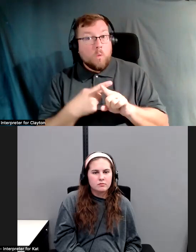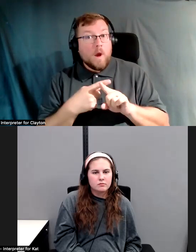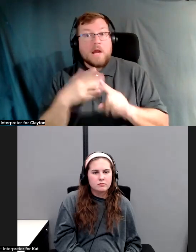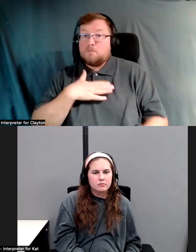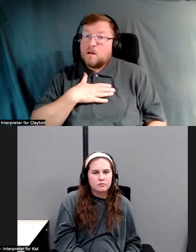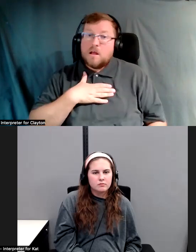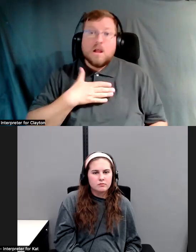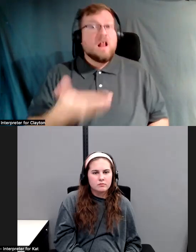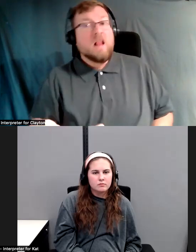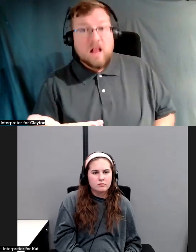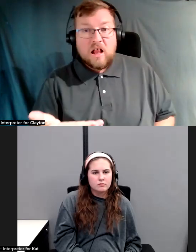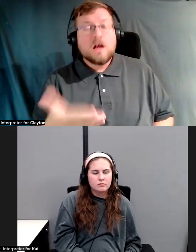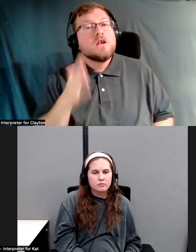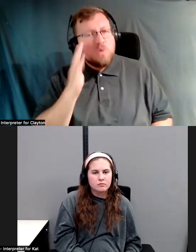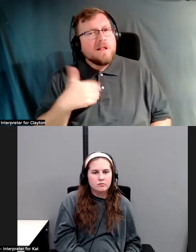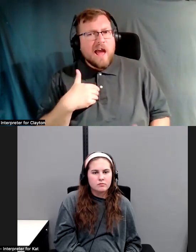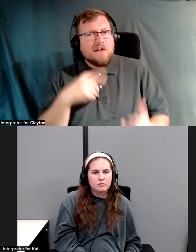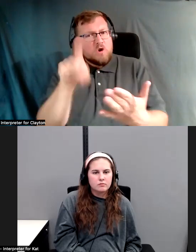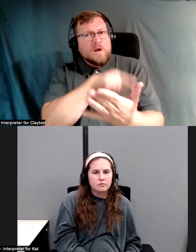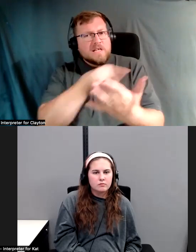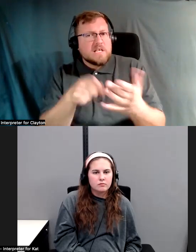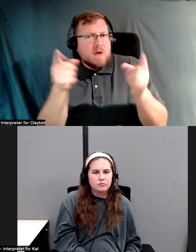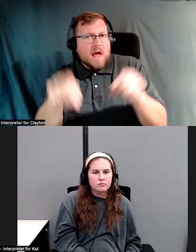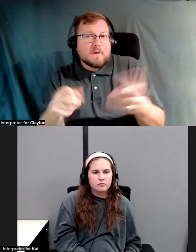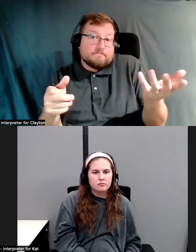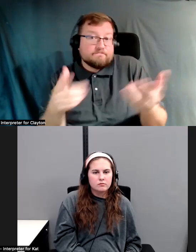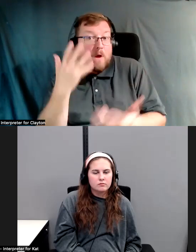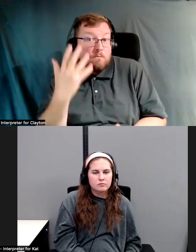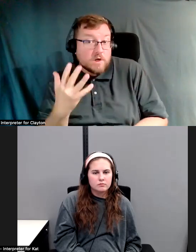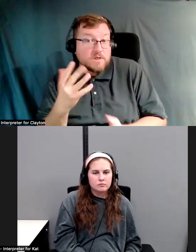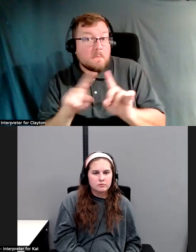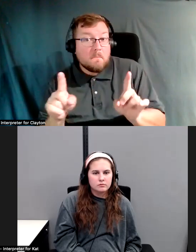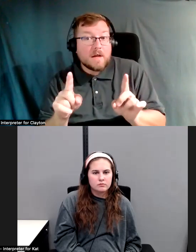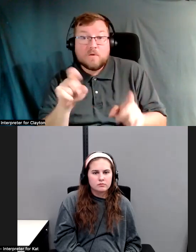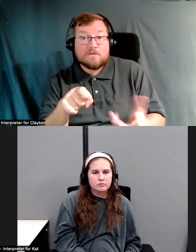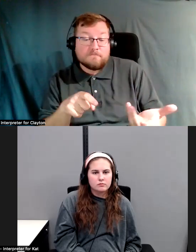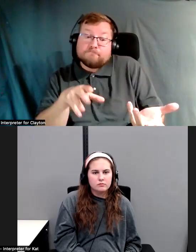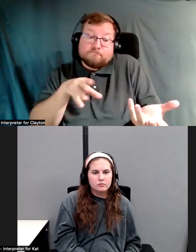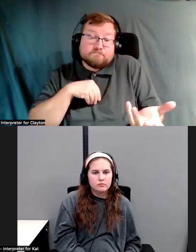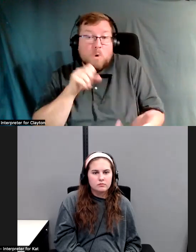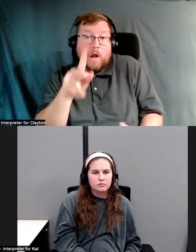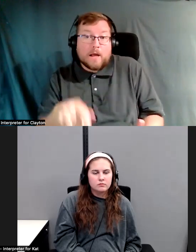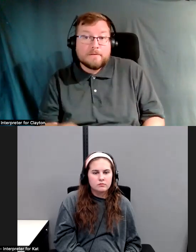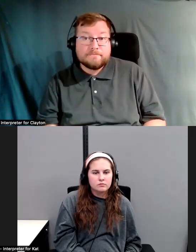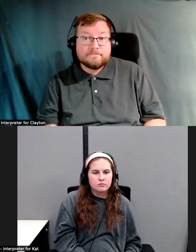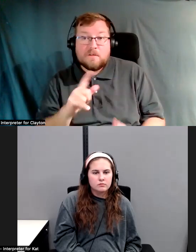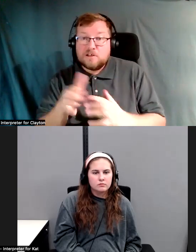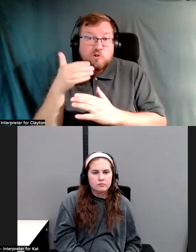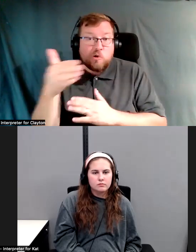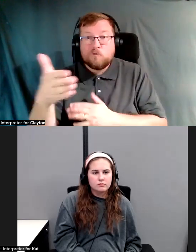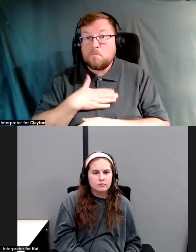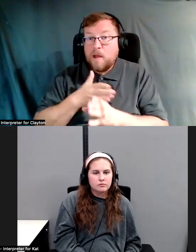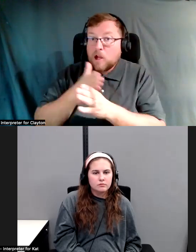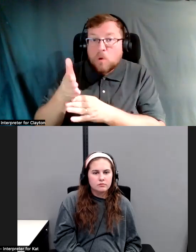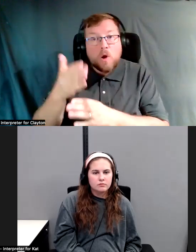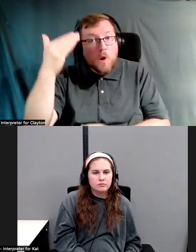there's going to be some criticism, unfortunately. And you just got to take it with a grain of salt and move forward with your career and just know